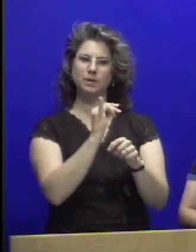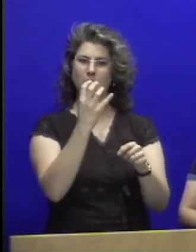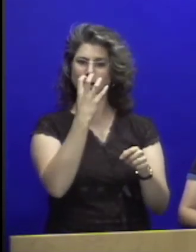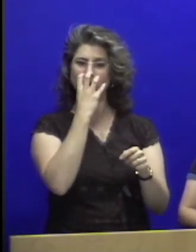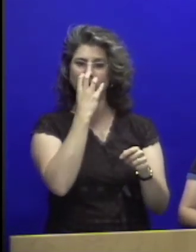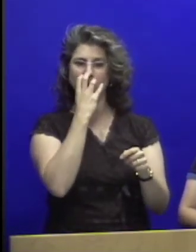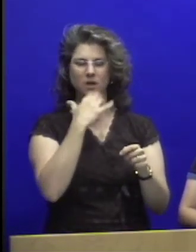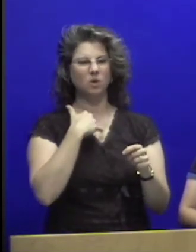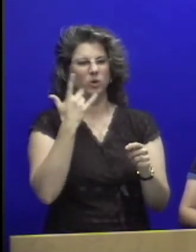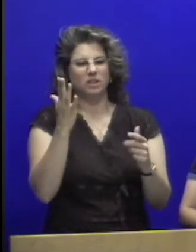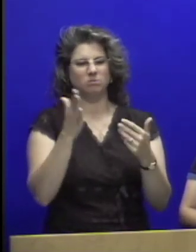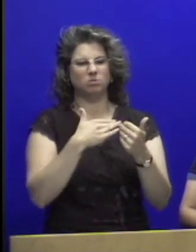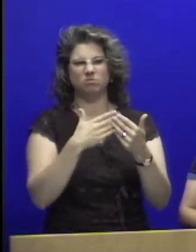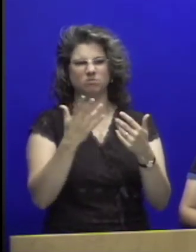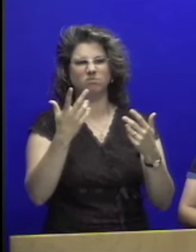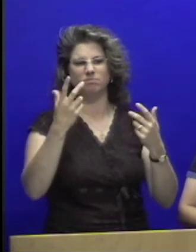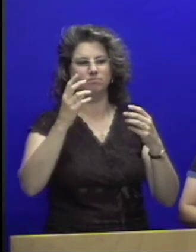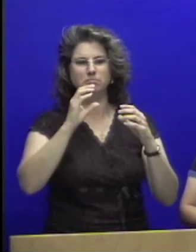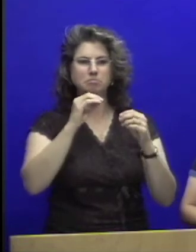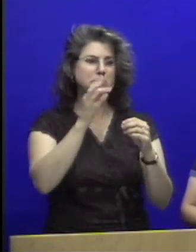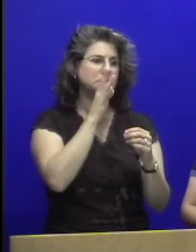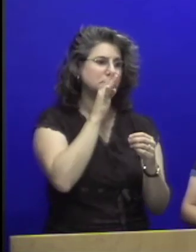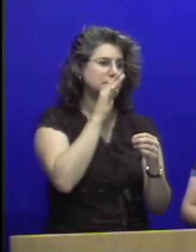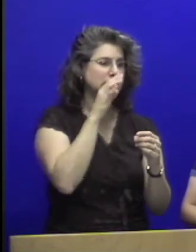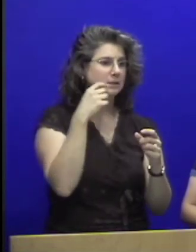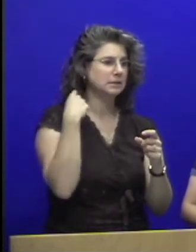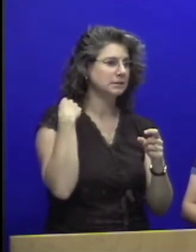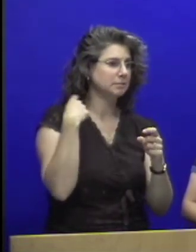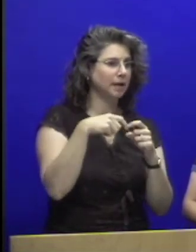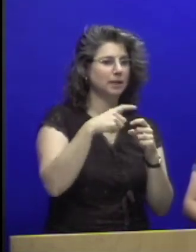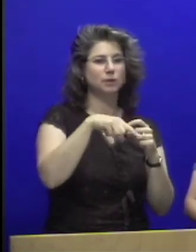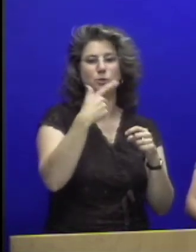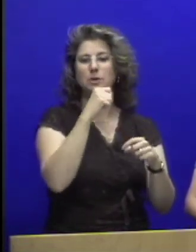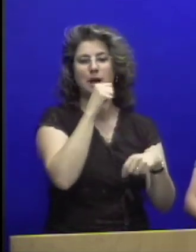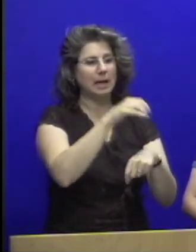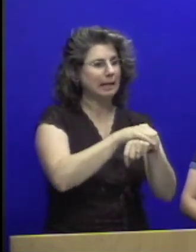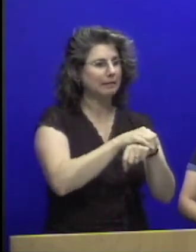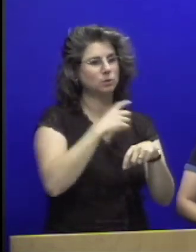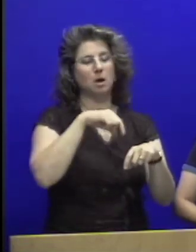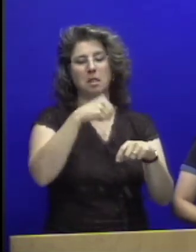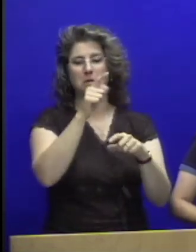just, we have to ask you to do a couple things.